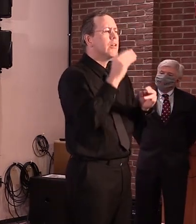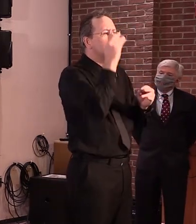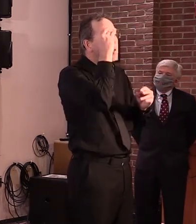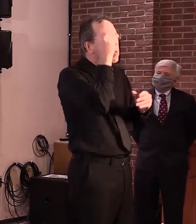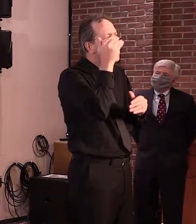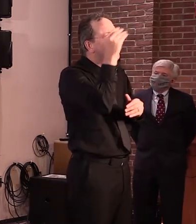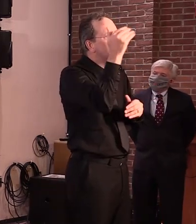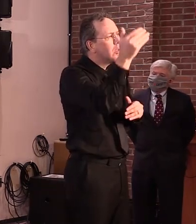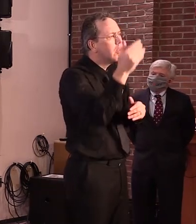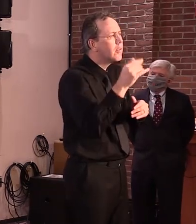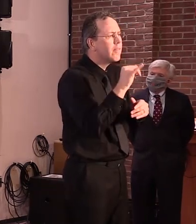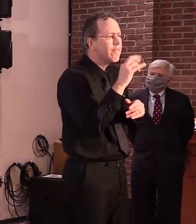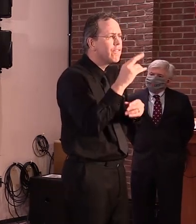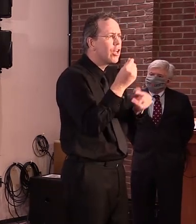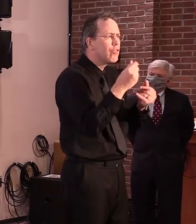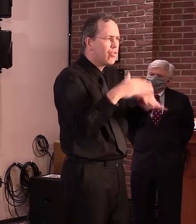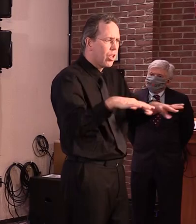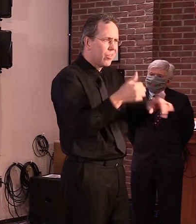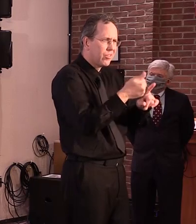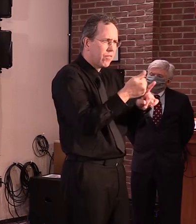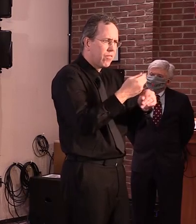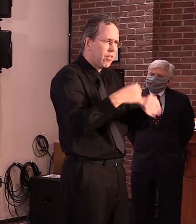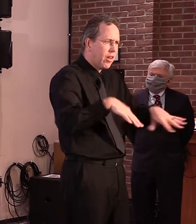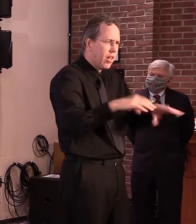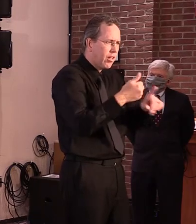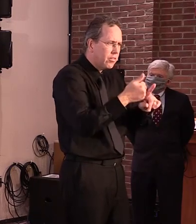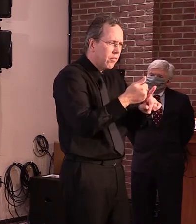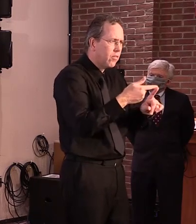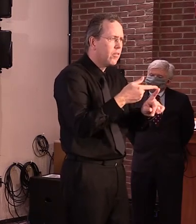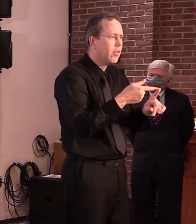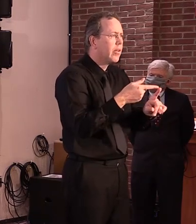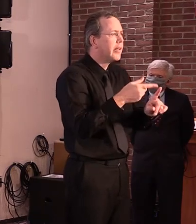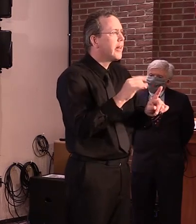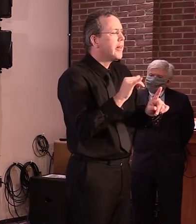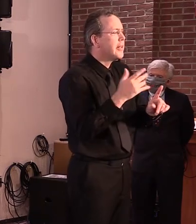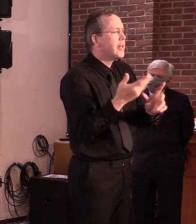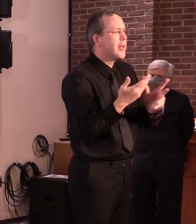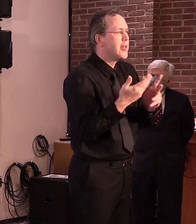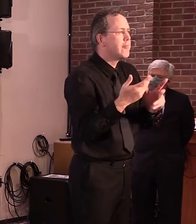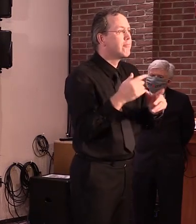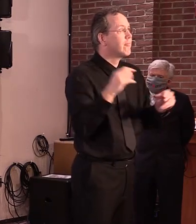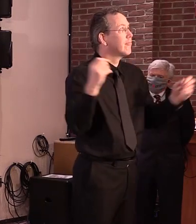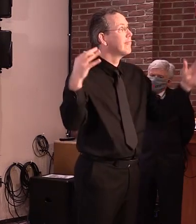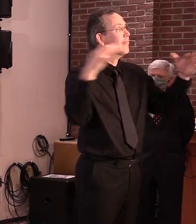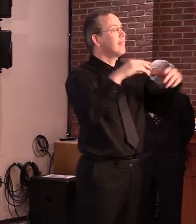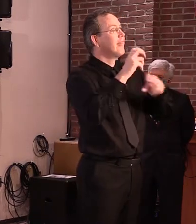anticipate having some other event where they could do it safely, and we'd consider them